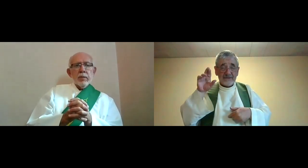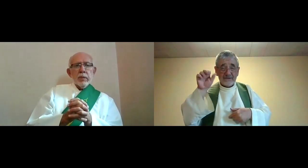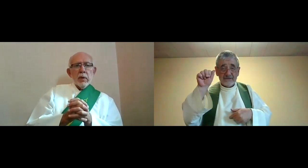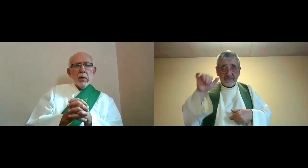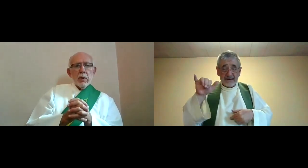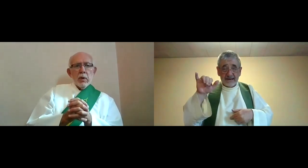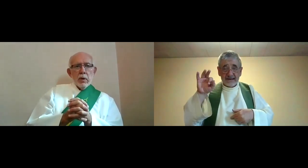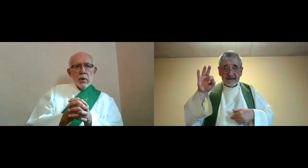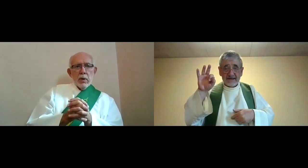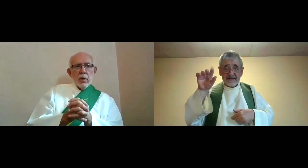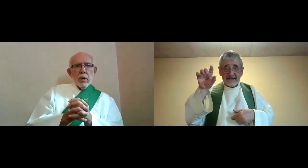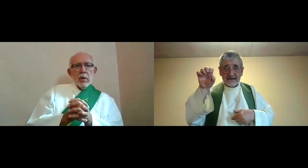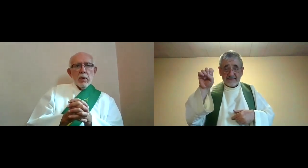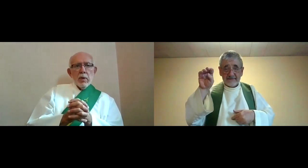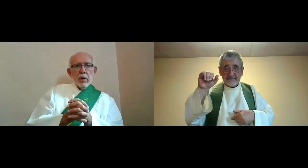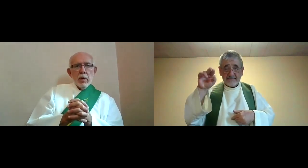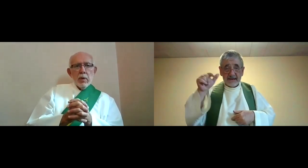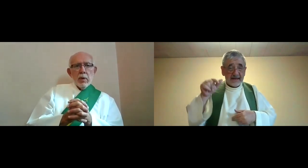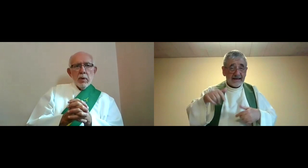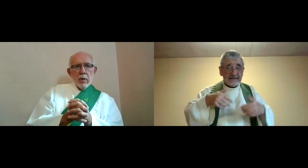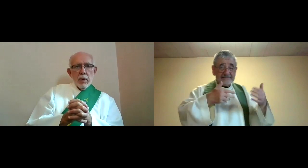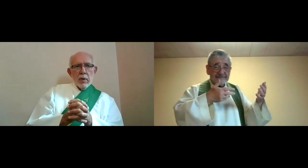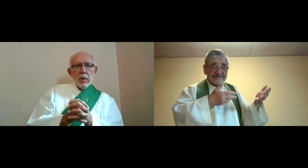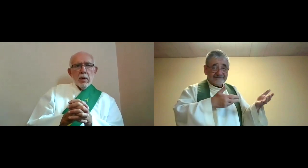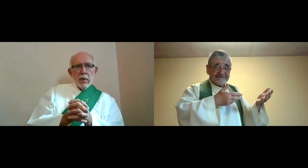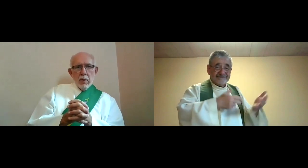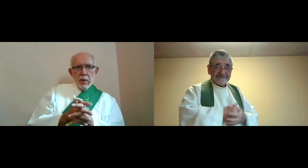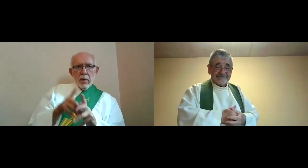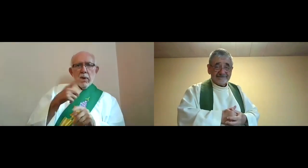I am Father Ray Fleming,